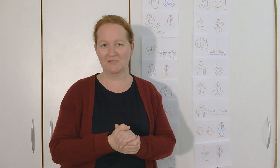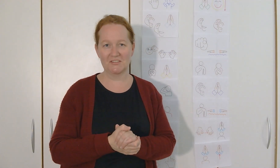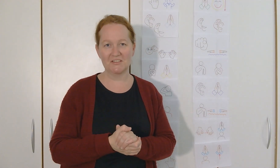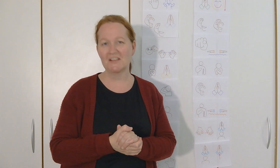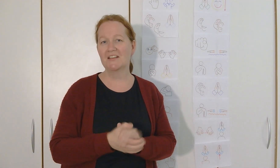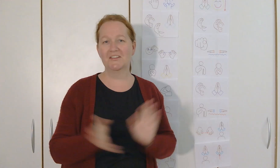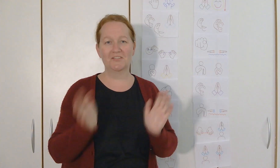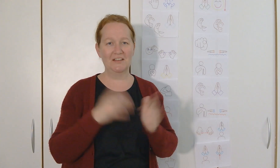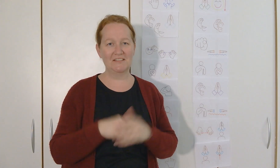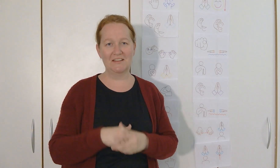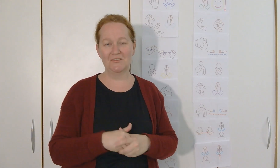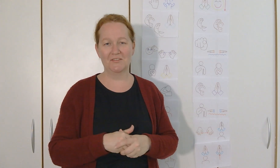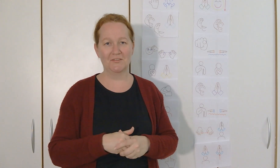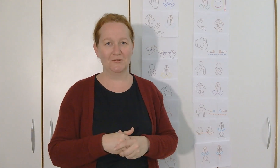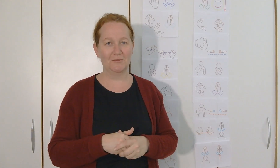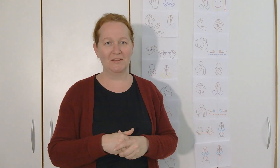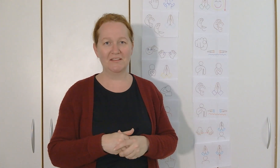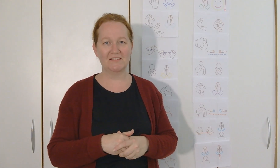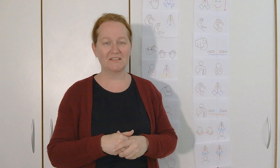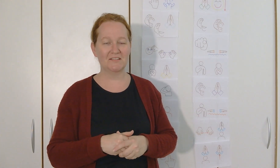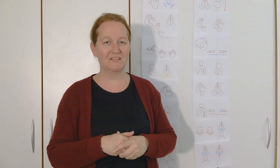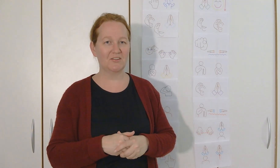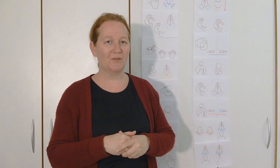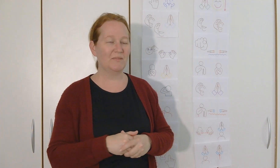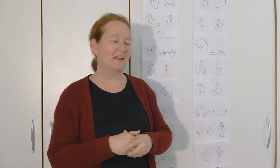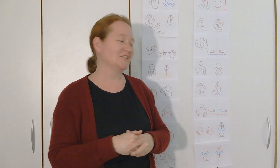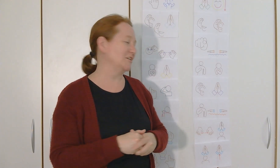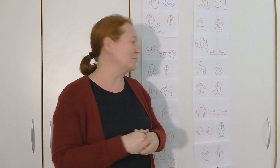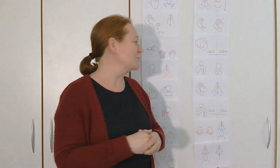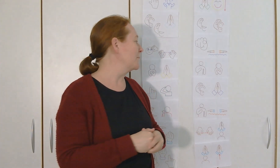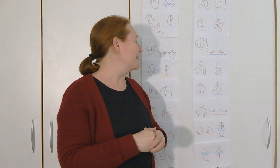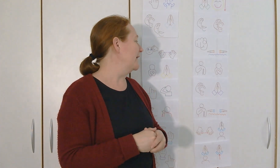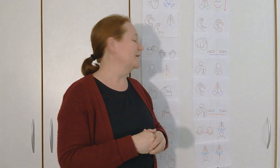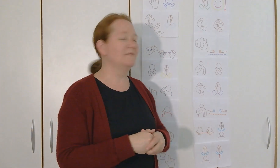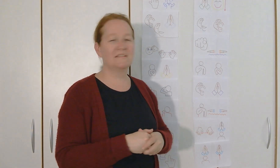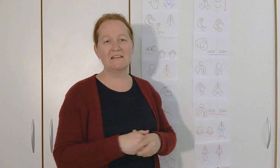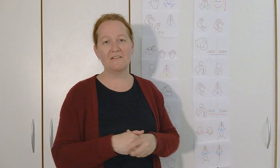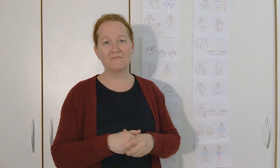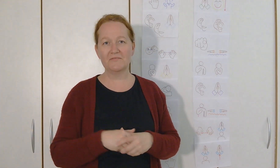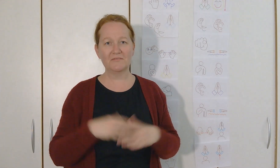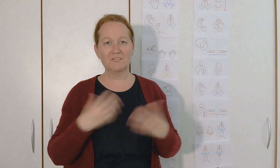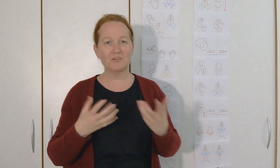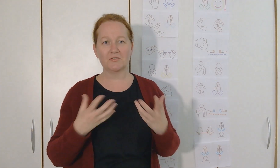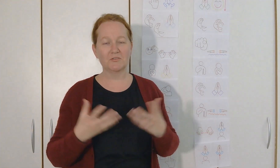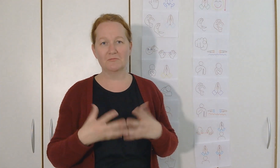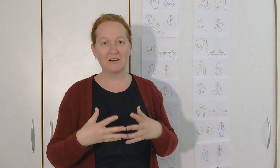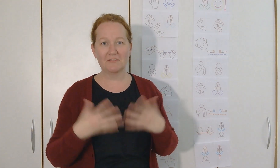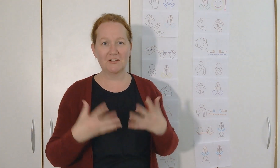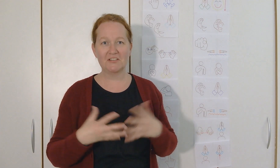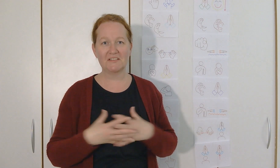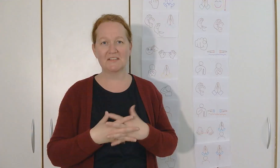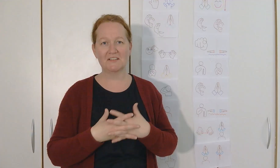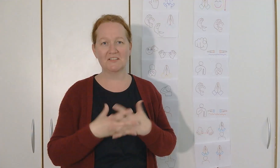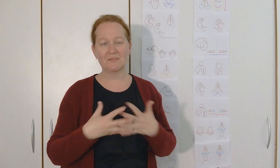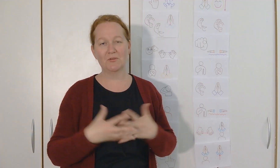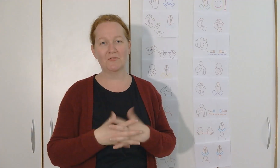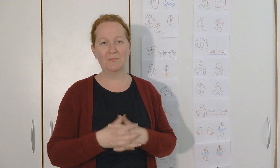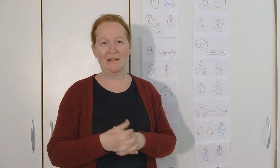sufficient. You don't need to then do the third where there's the combination. There's enough doctrinal richness and just a beautiful